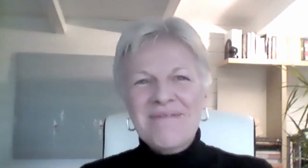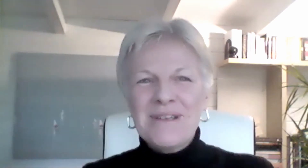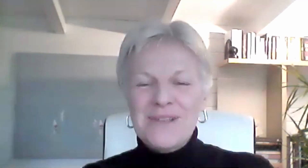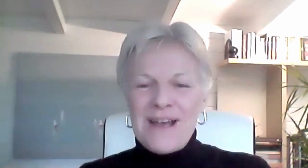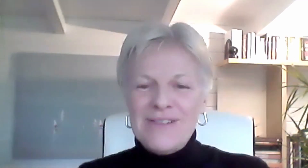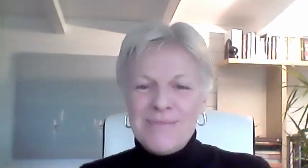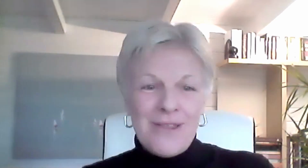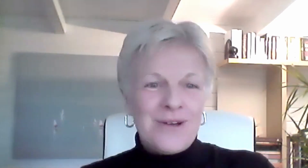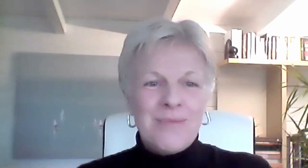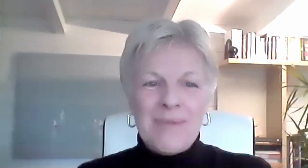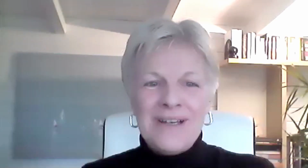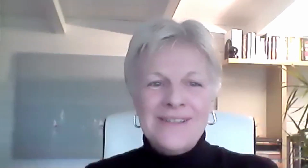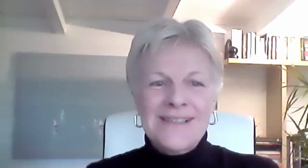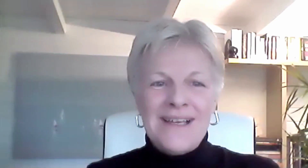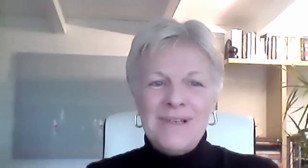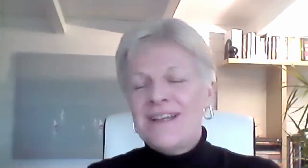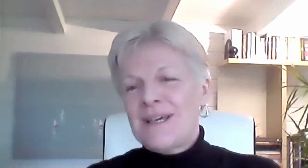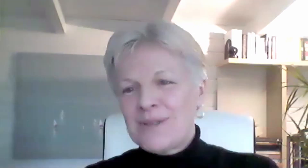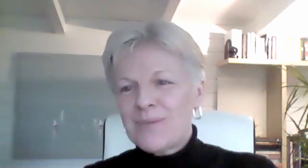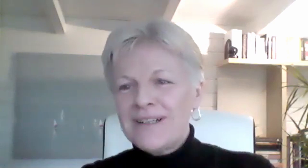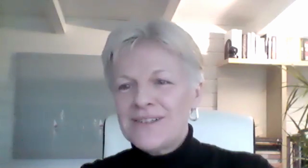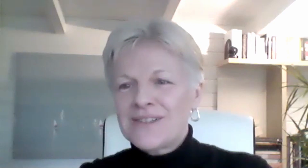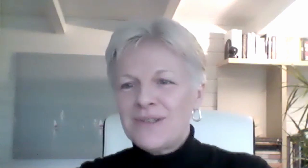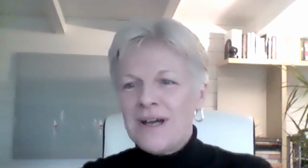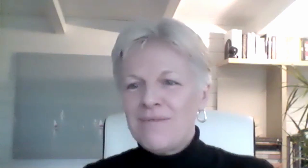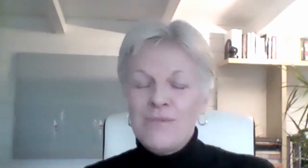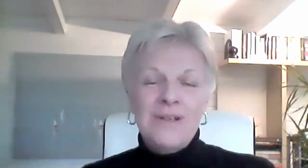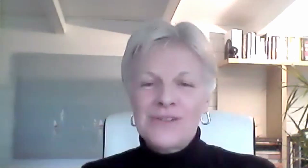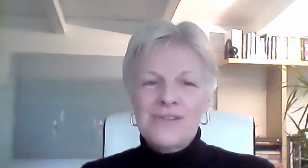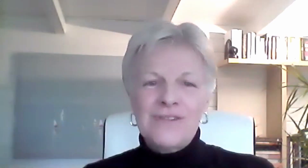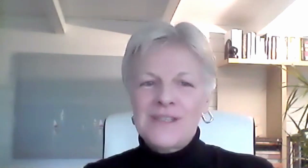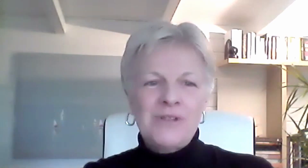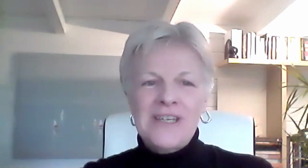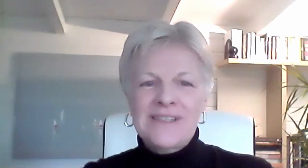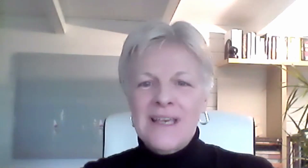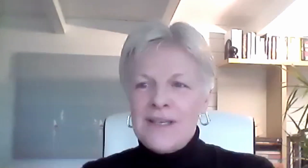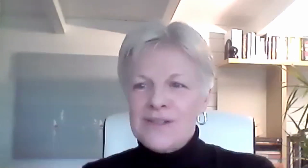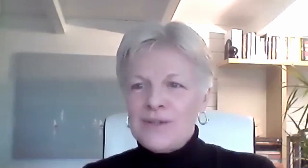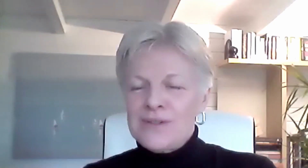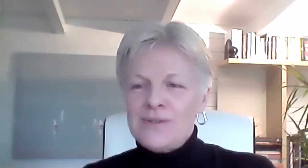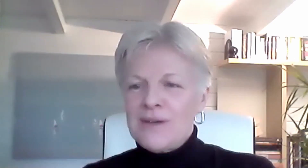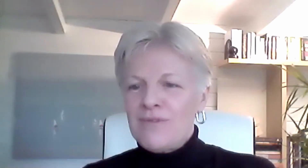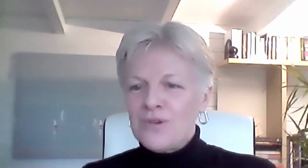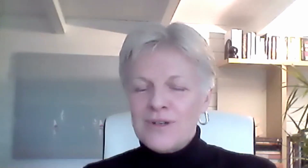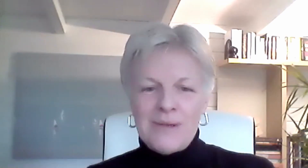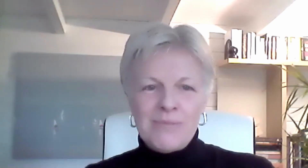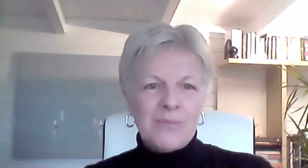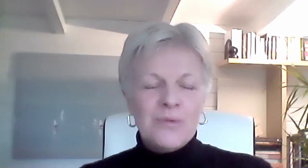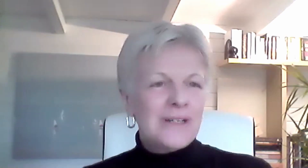But we do have some other webinars lined up as well, so with lots of different subjects. So some for support workers,